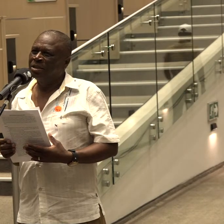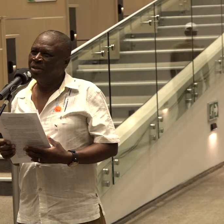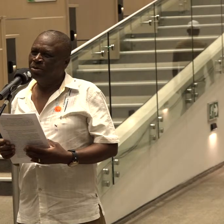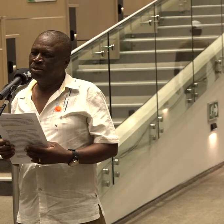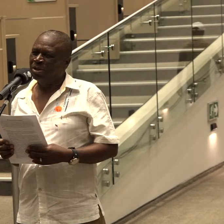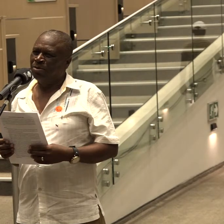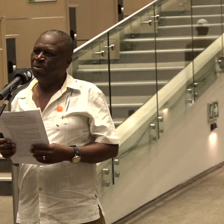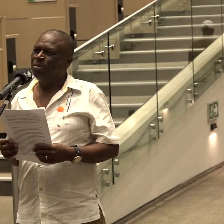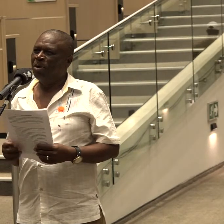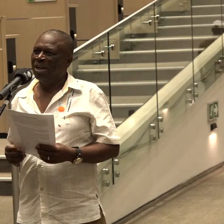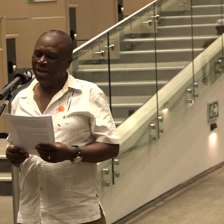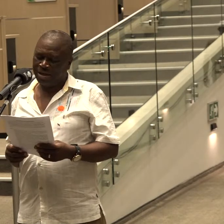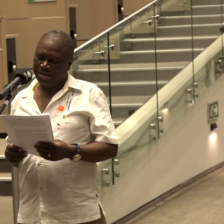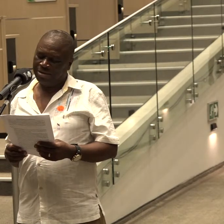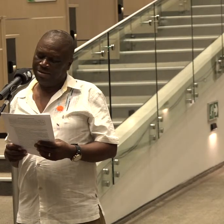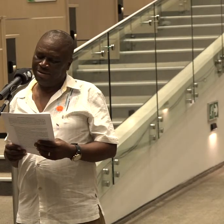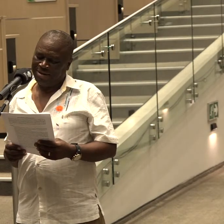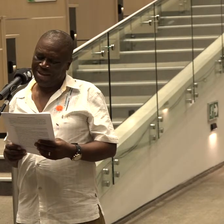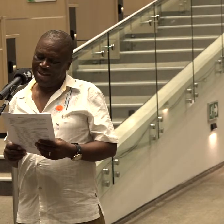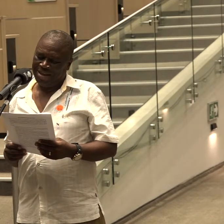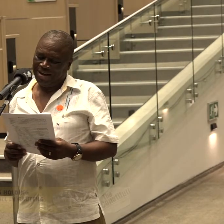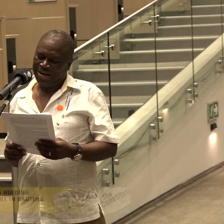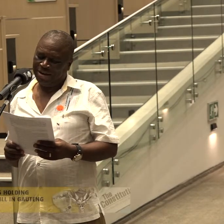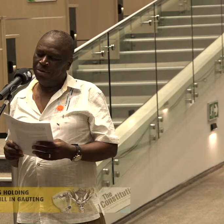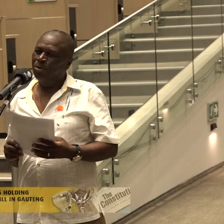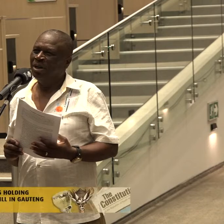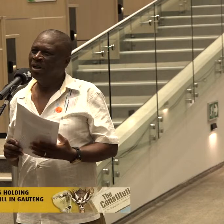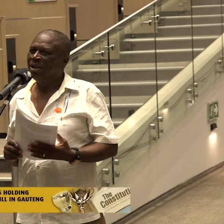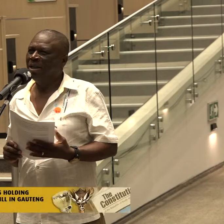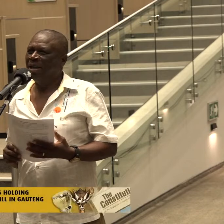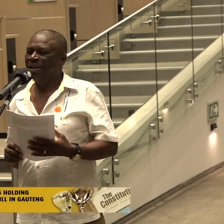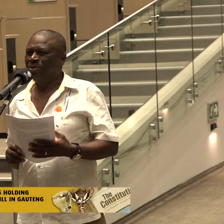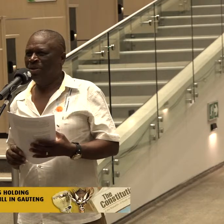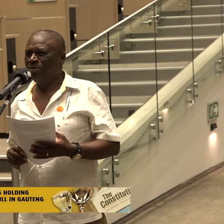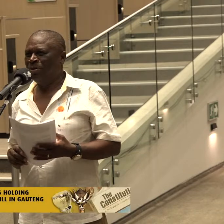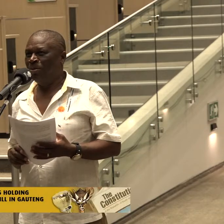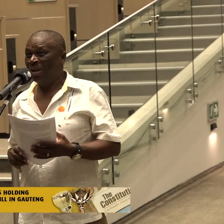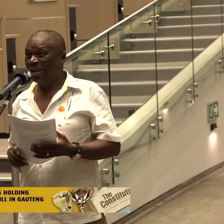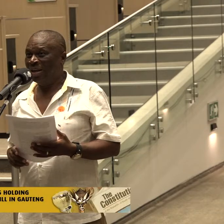said inside yourself unfortunately